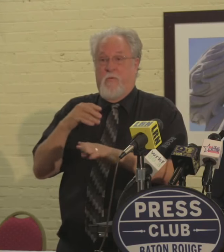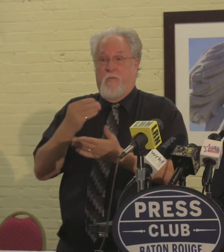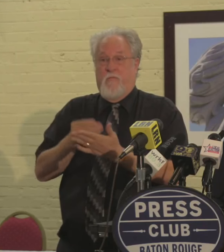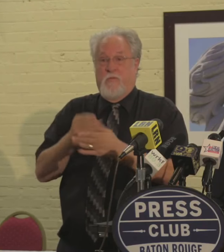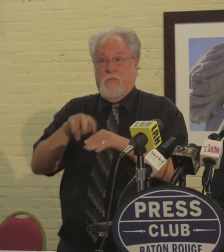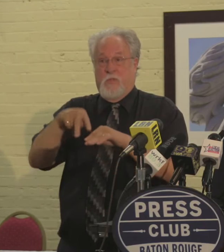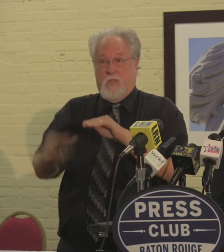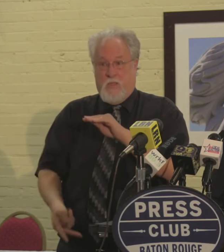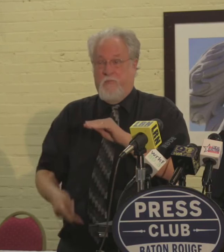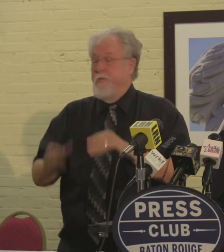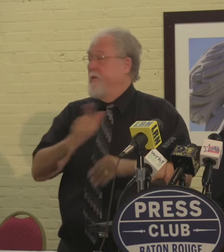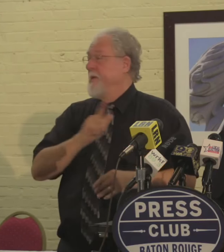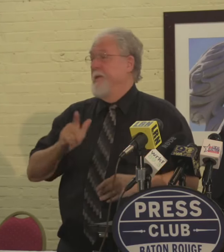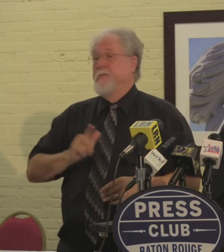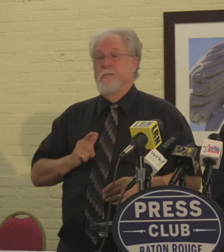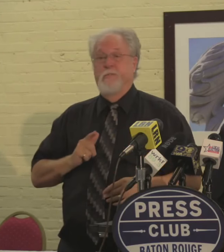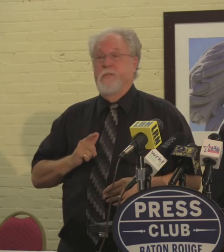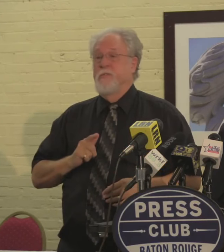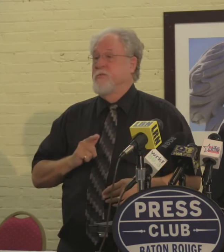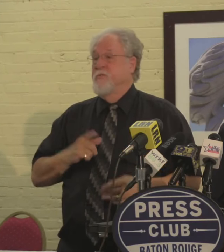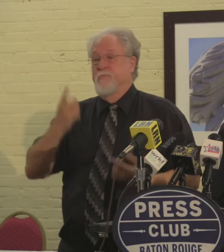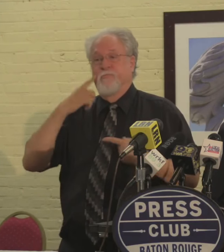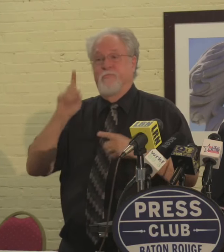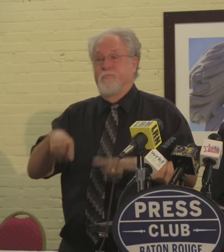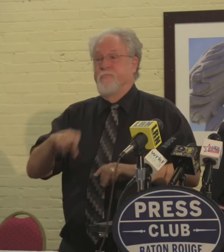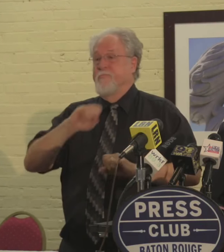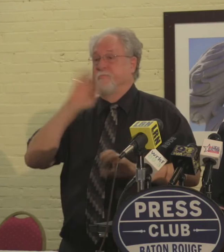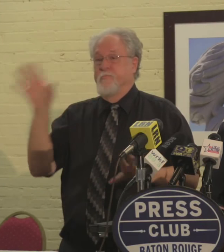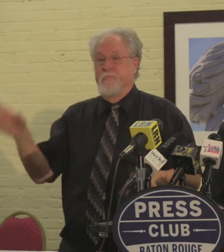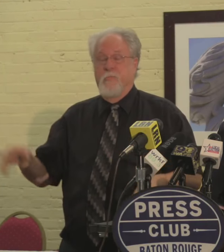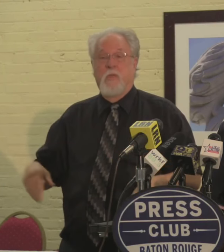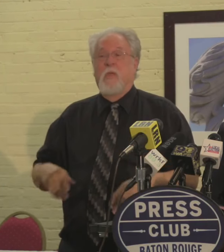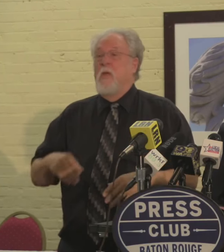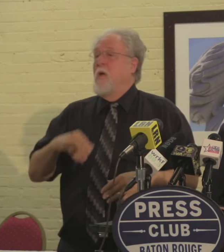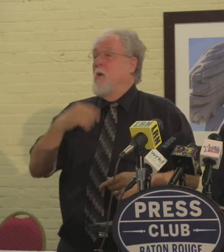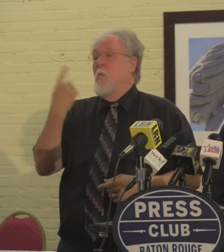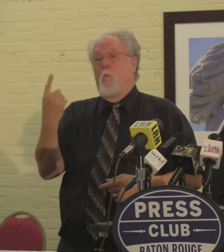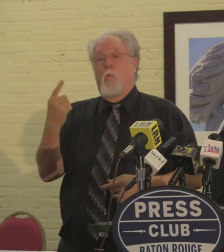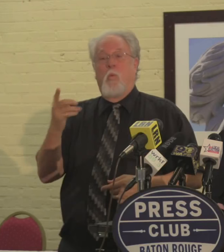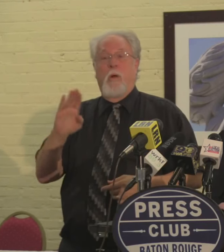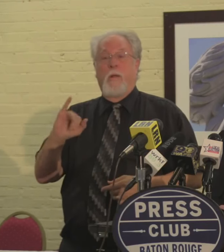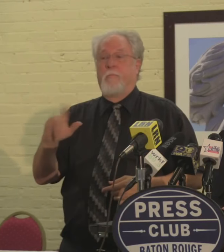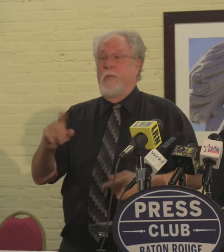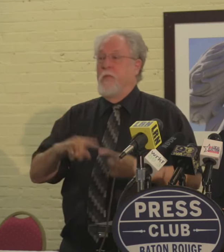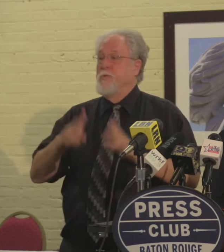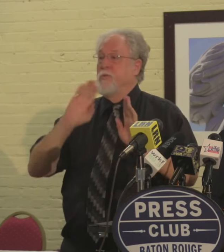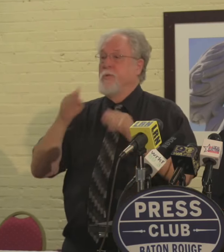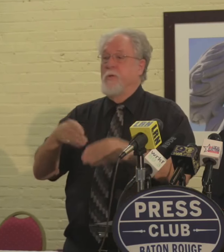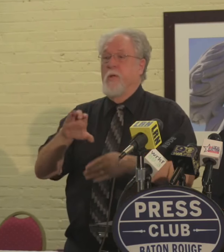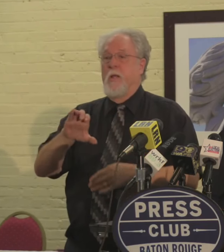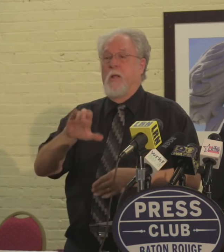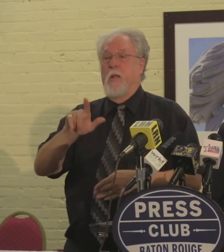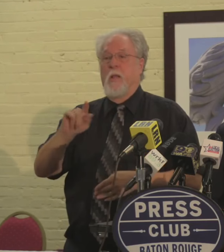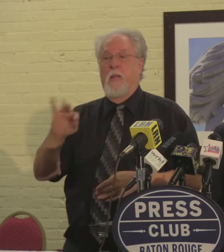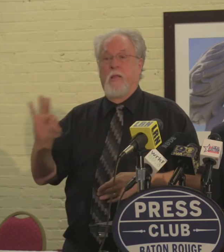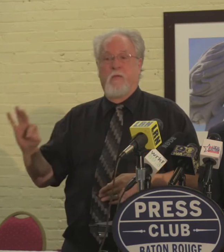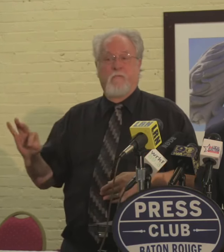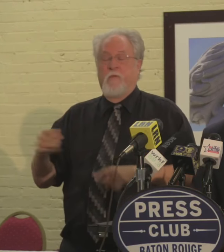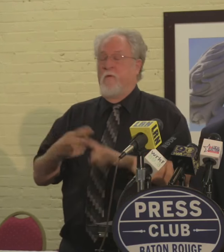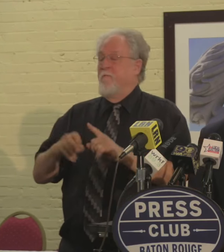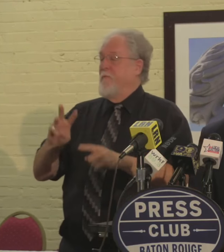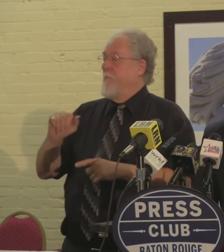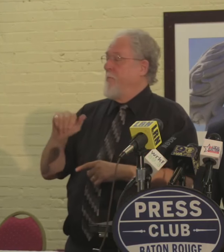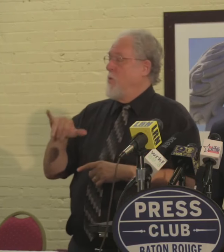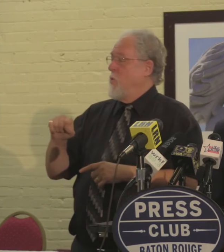legislature could not come to a consensus. Not a single bill to address the cliff moved out of the Ways and Means